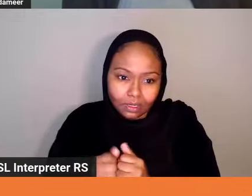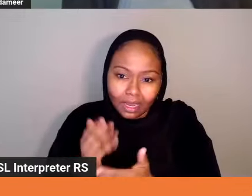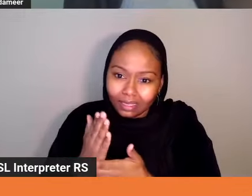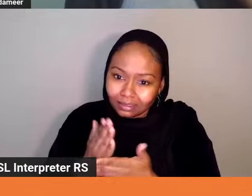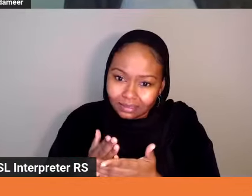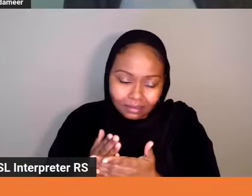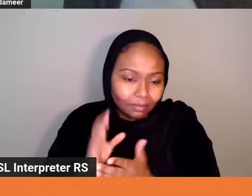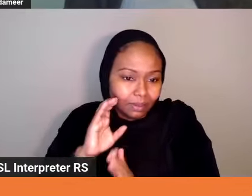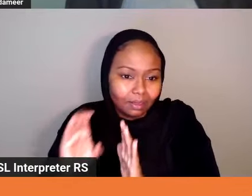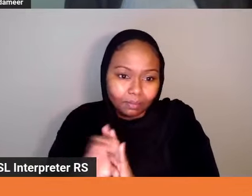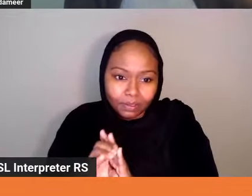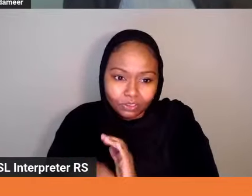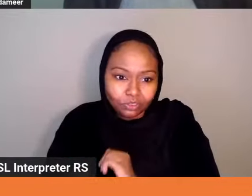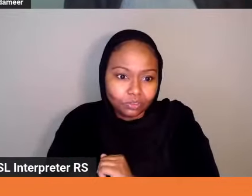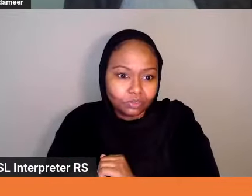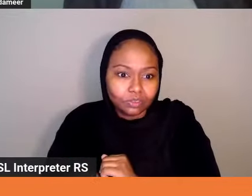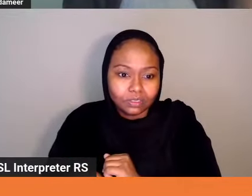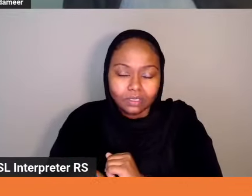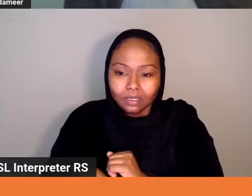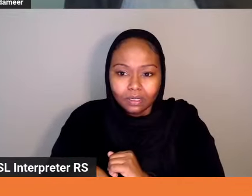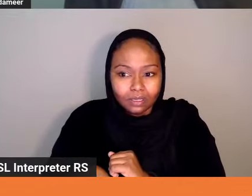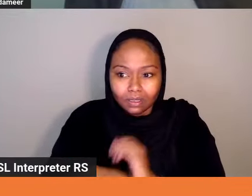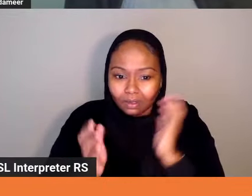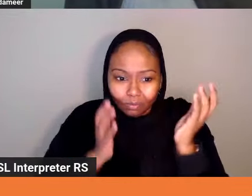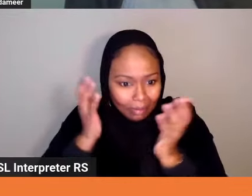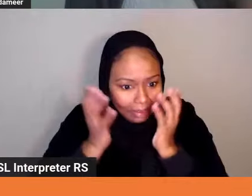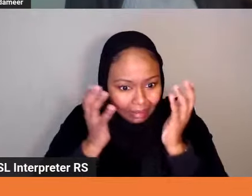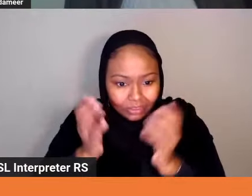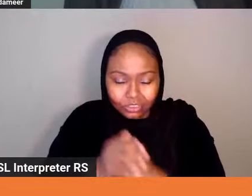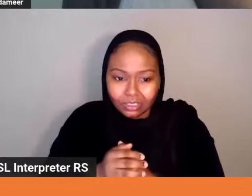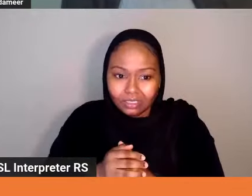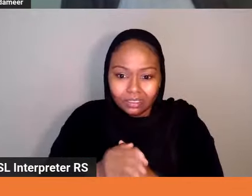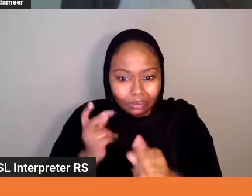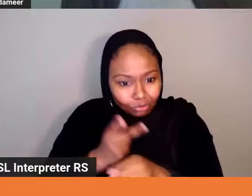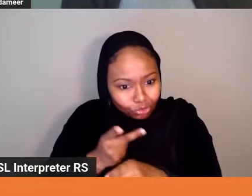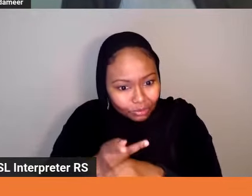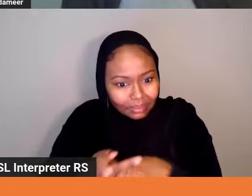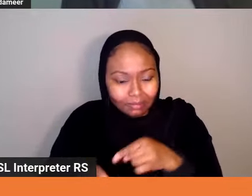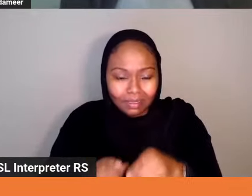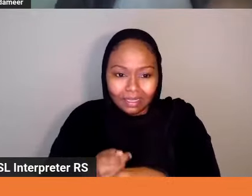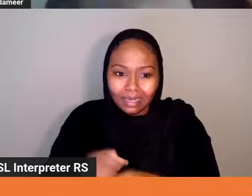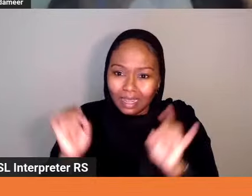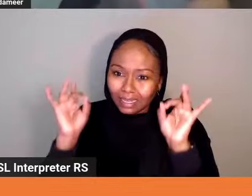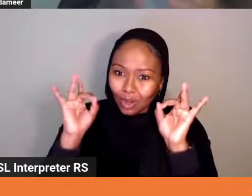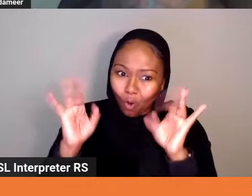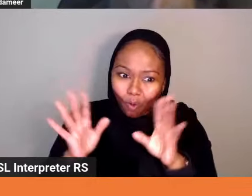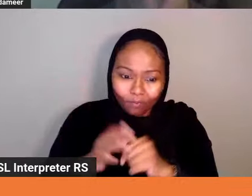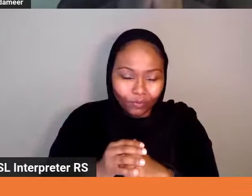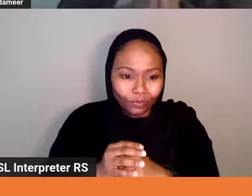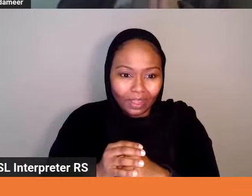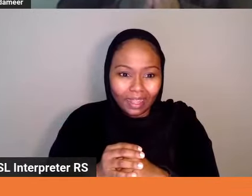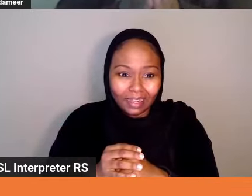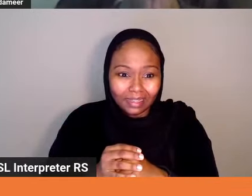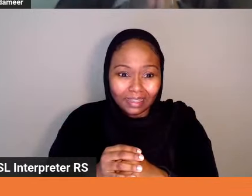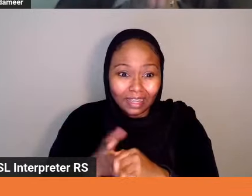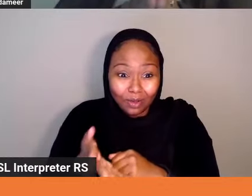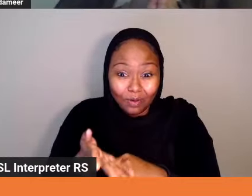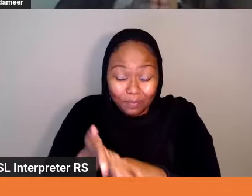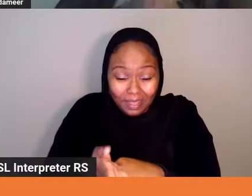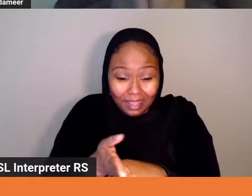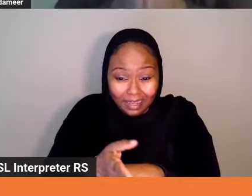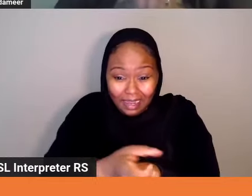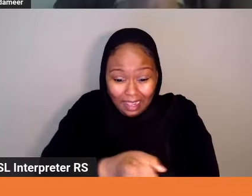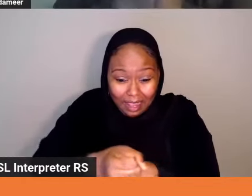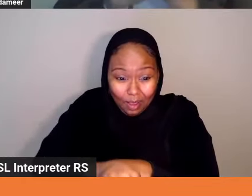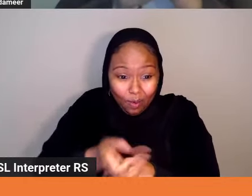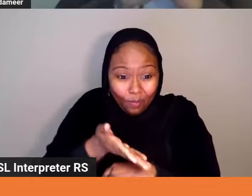of the naked prisoners, the humiliation, the degrading treatment, and the awful thing. And literally, they're held in military